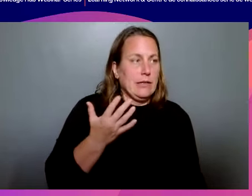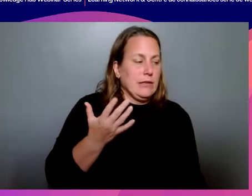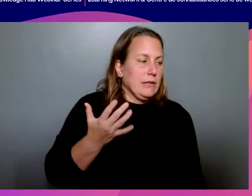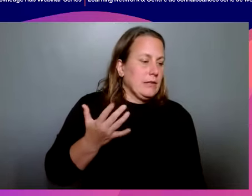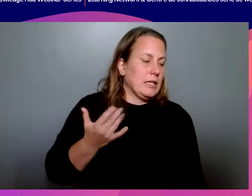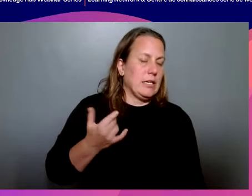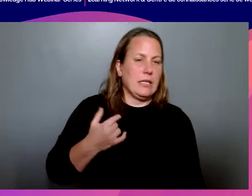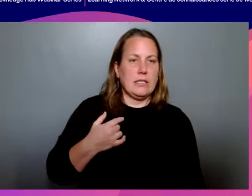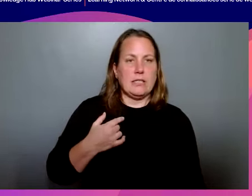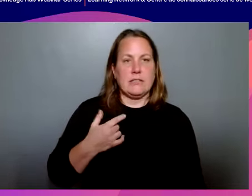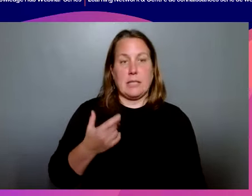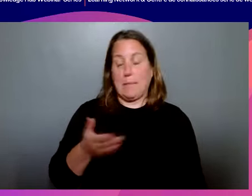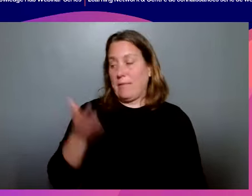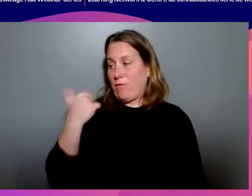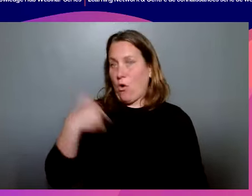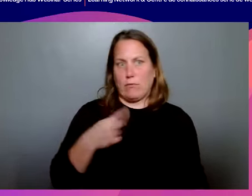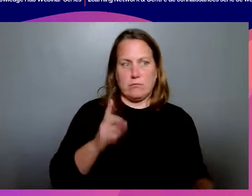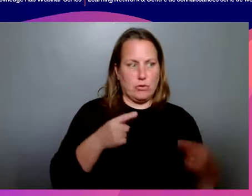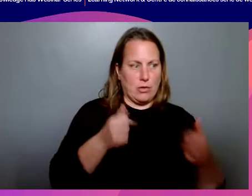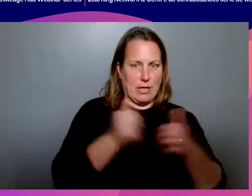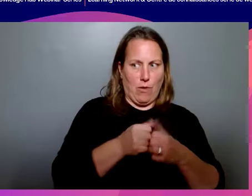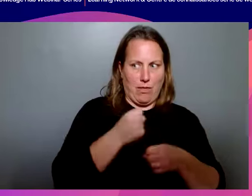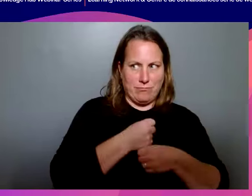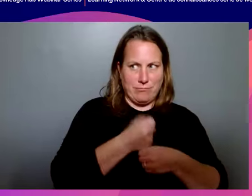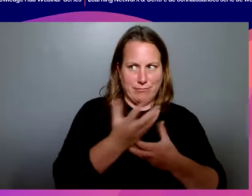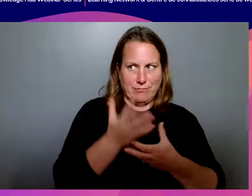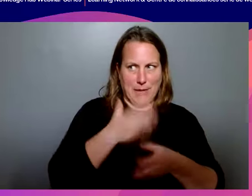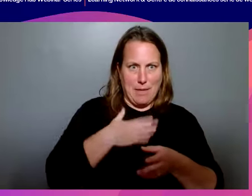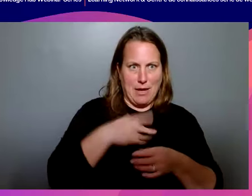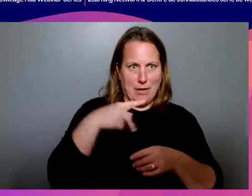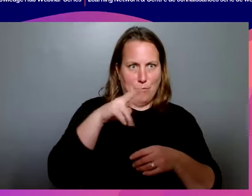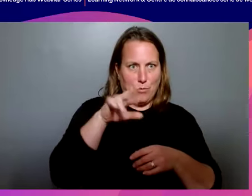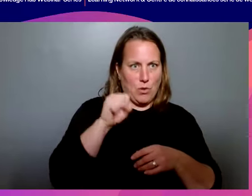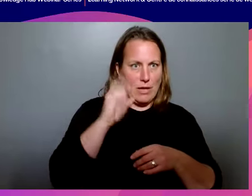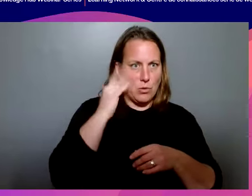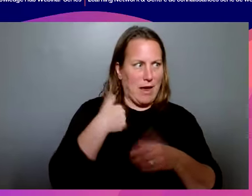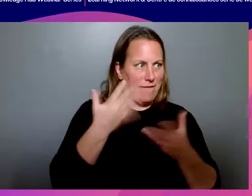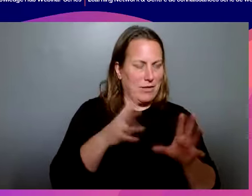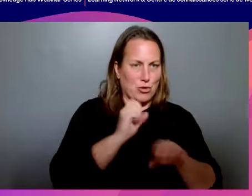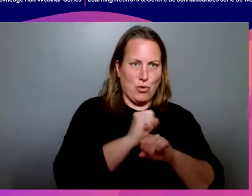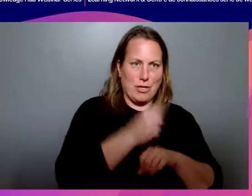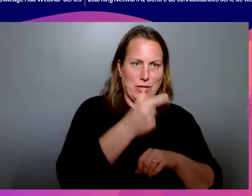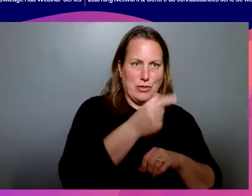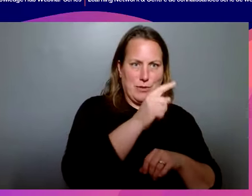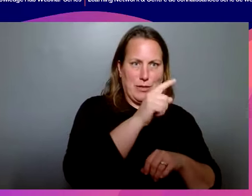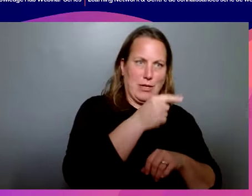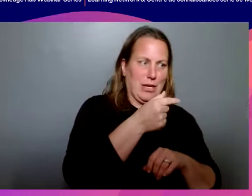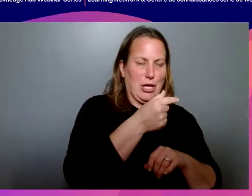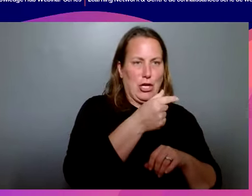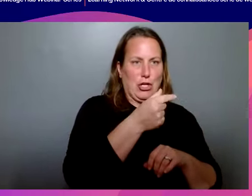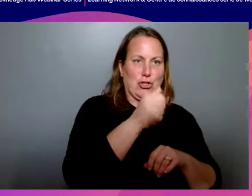for a while, I struggled with sharing pronouns because I worked in the gender-based violence sector for many years and was trying to sort of